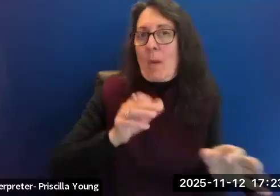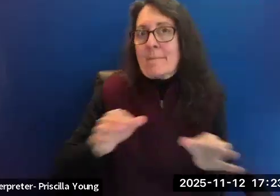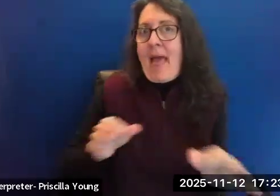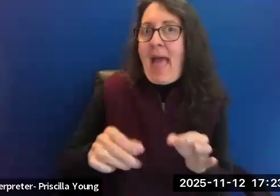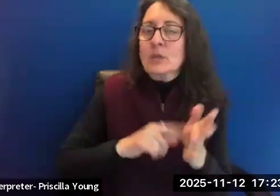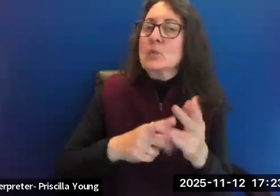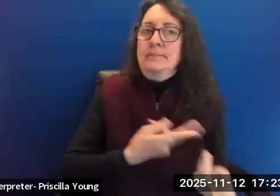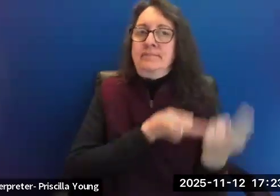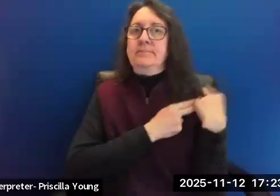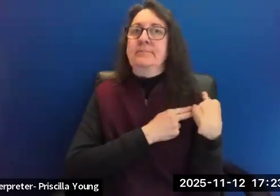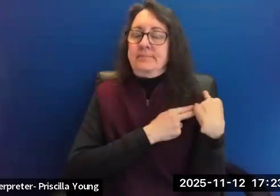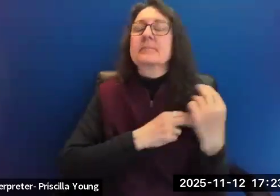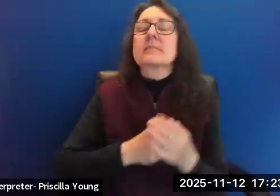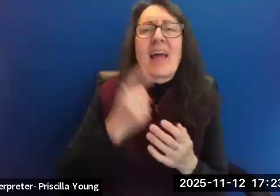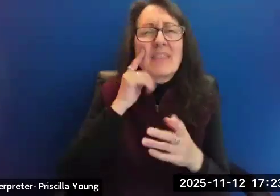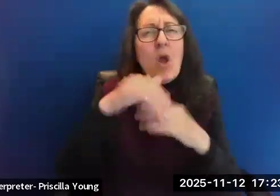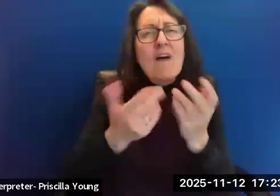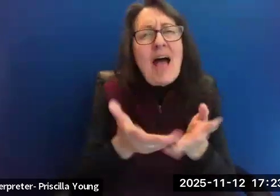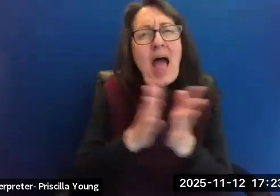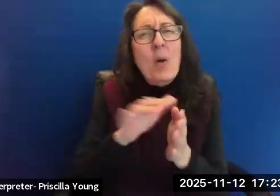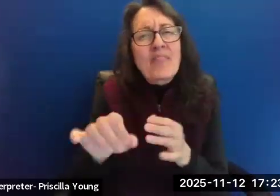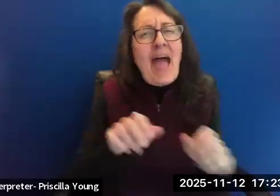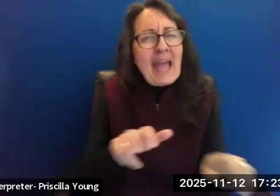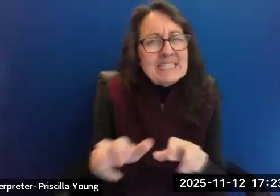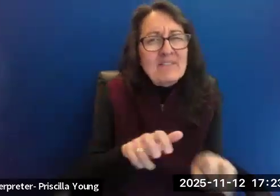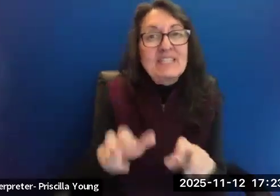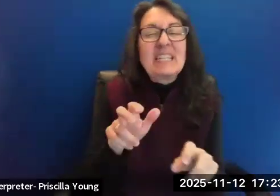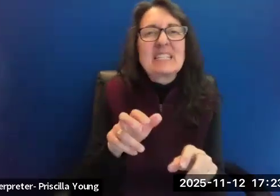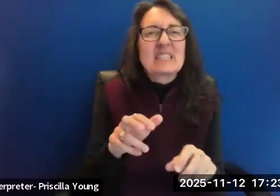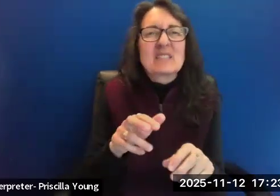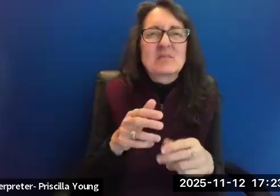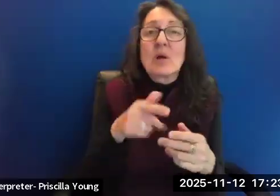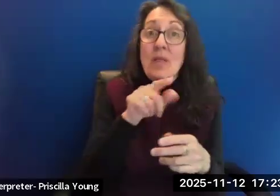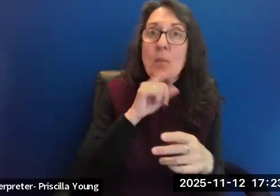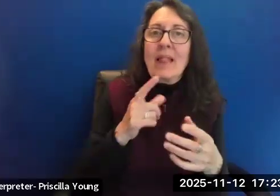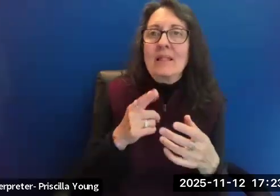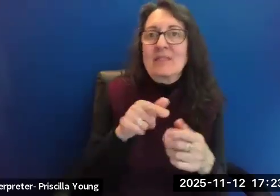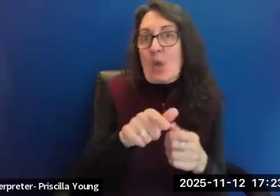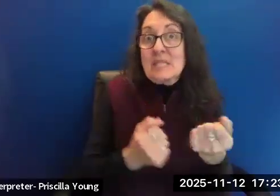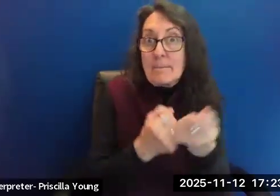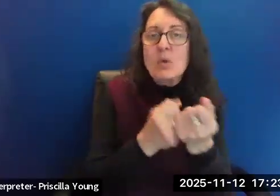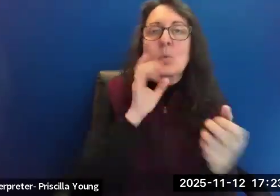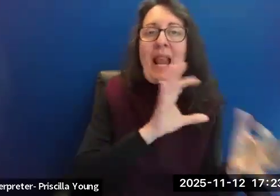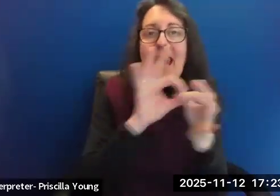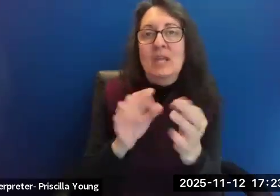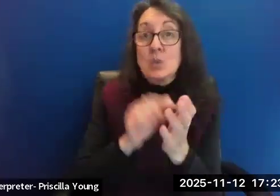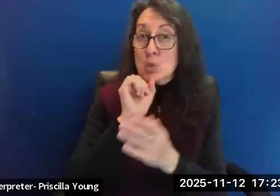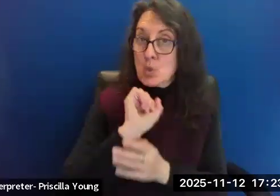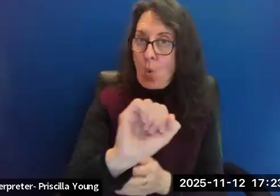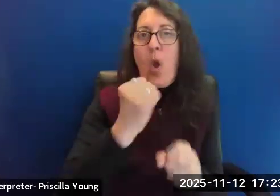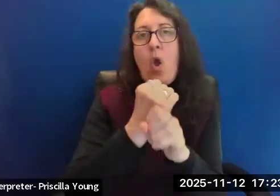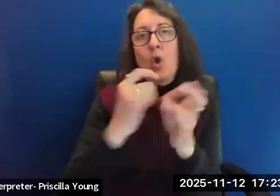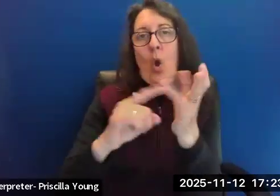how those activities or supports link to your goals. Successful applicants can access